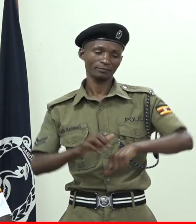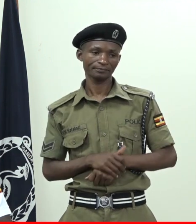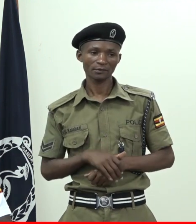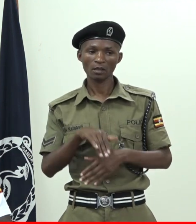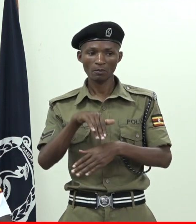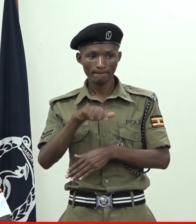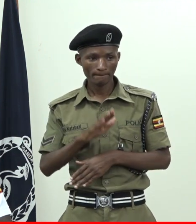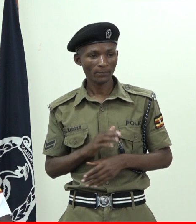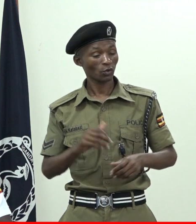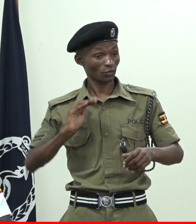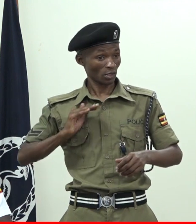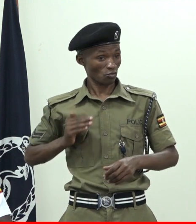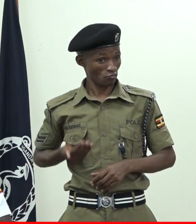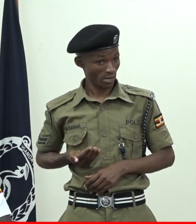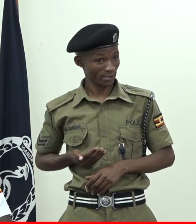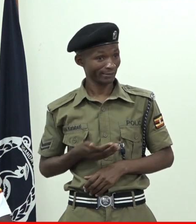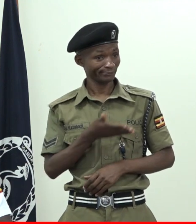especially to the ladies.